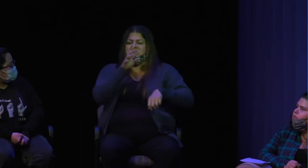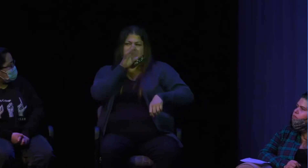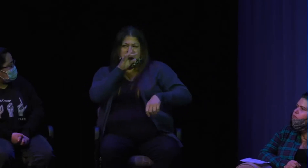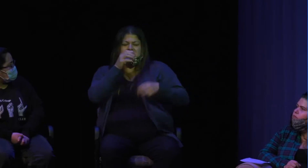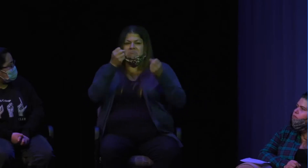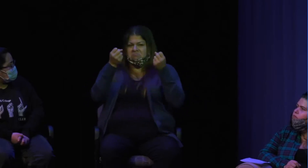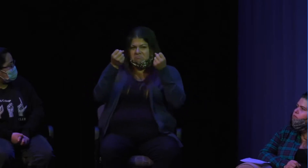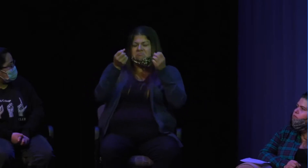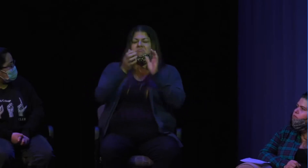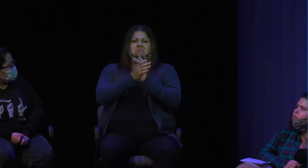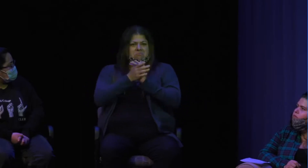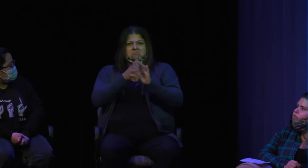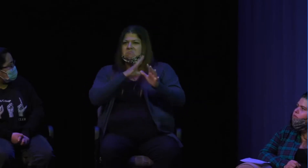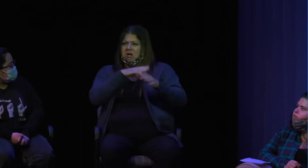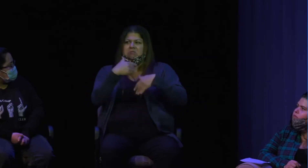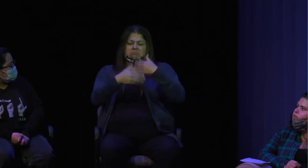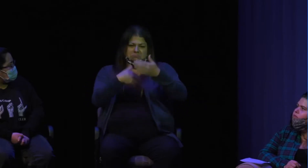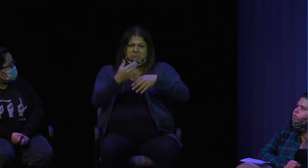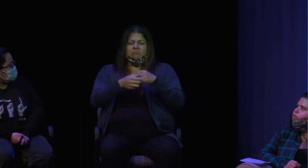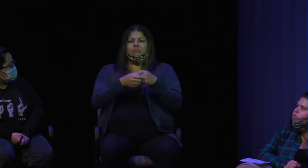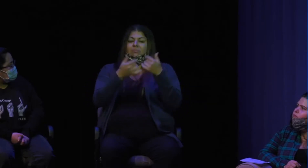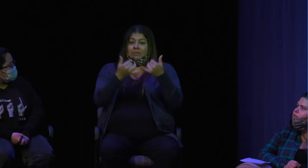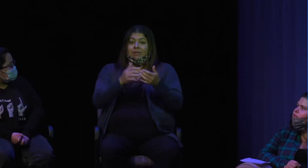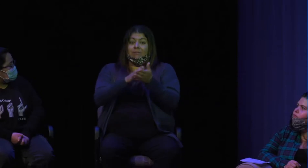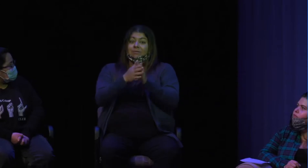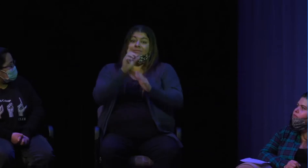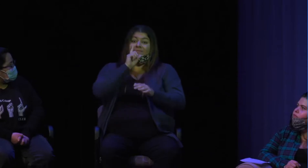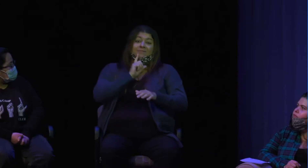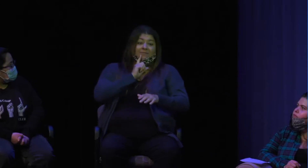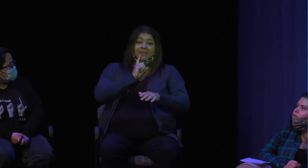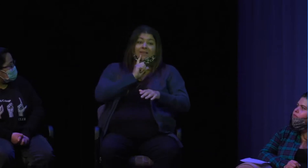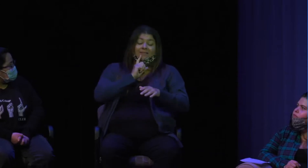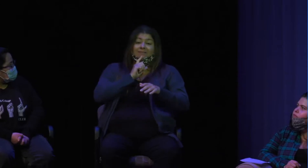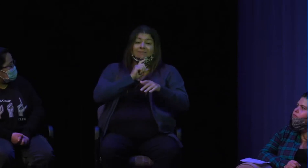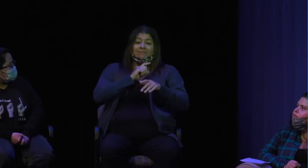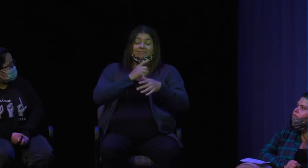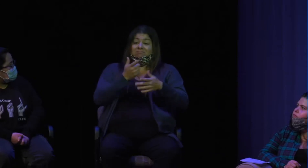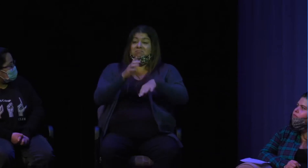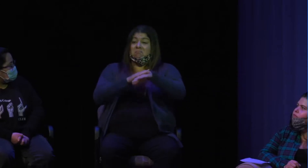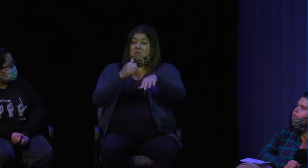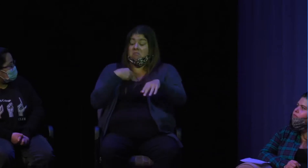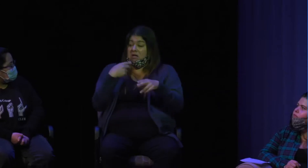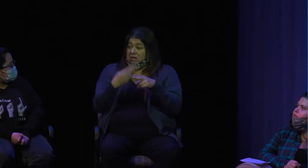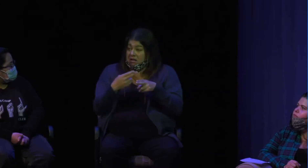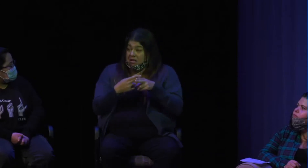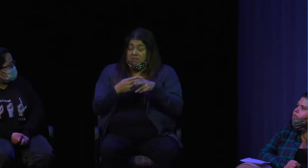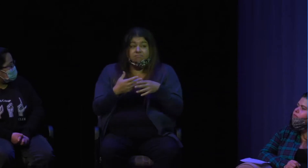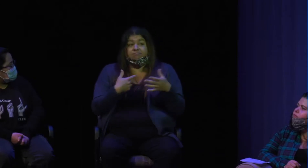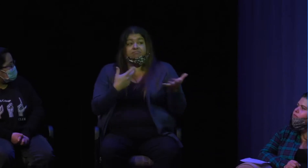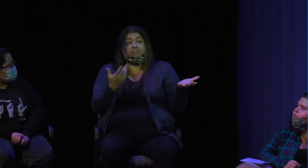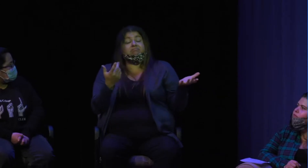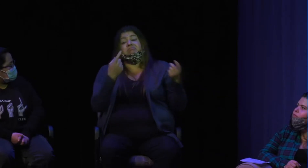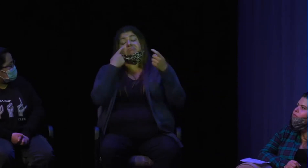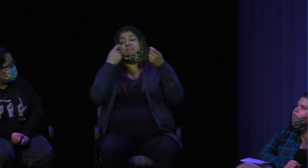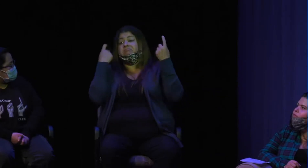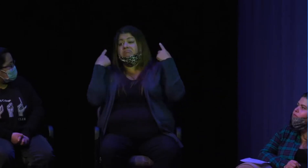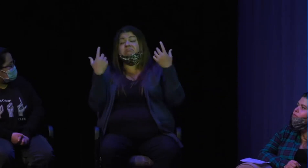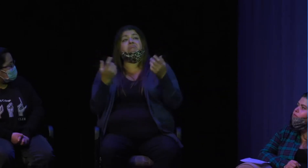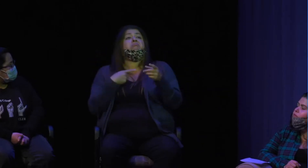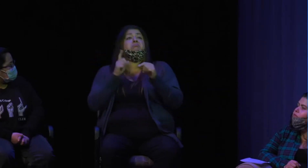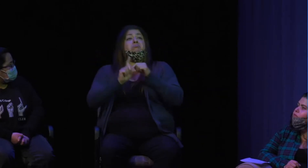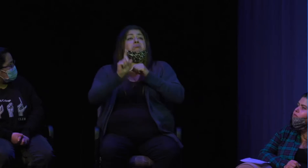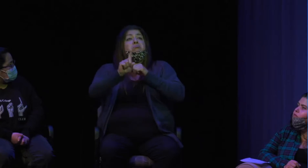Most of my life, I was a hard of hearing person, and I signed and spoke, but then I became deaf, and